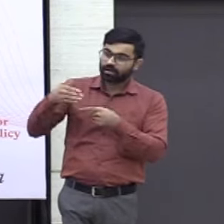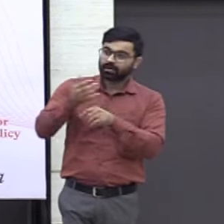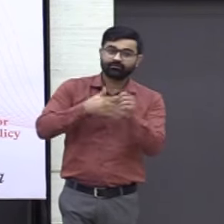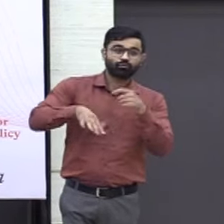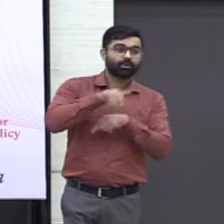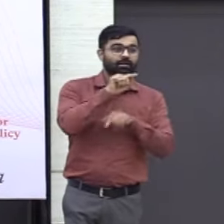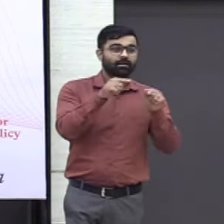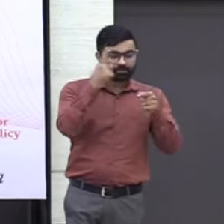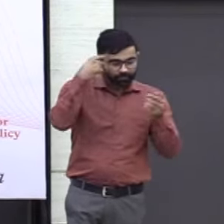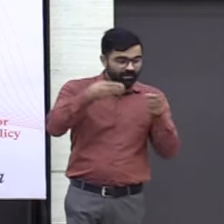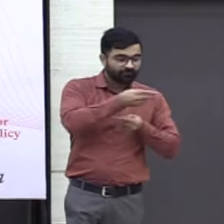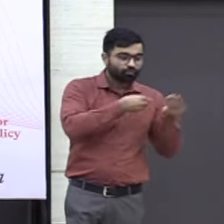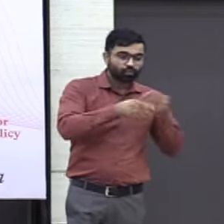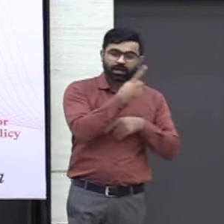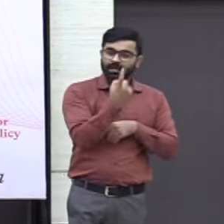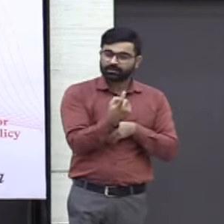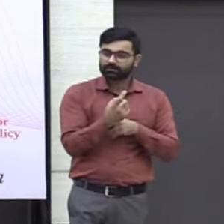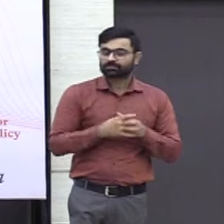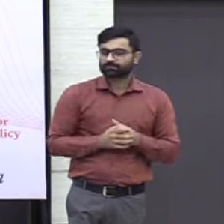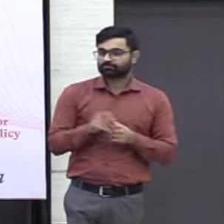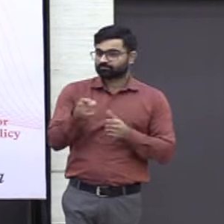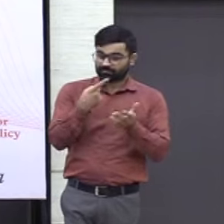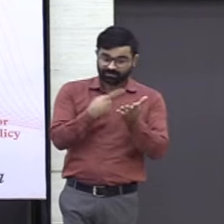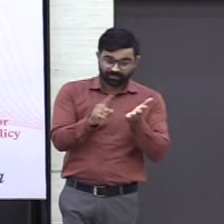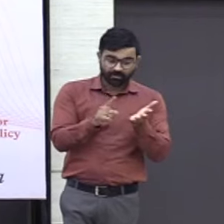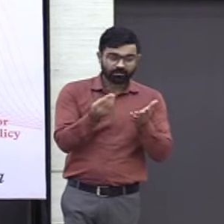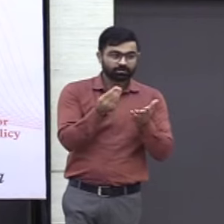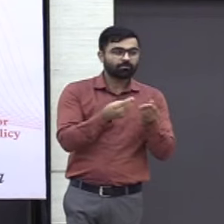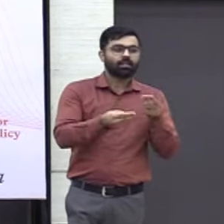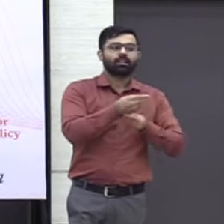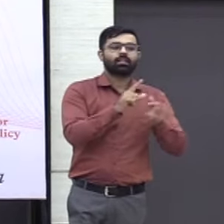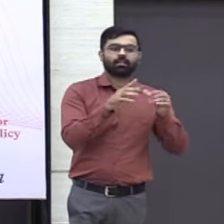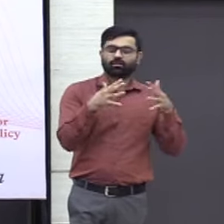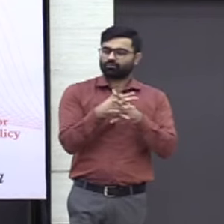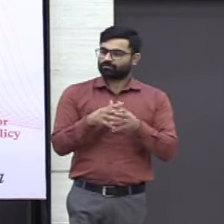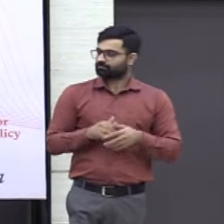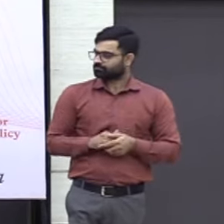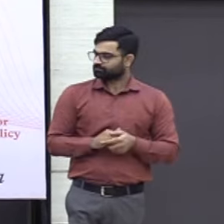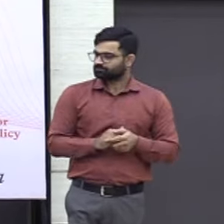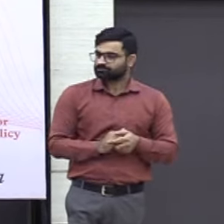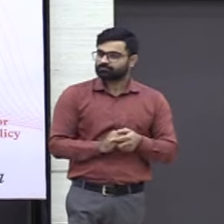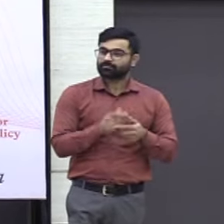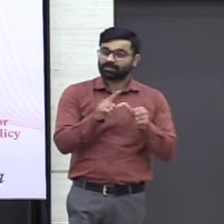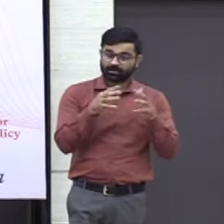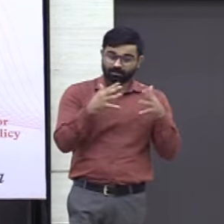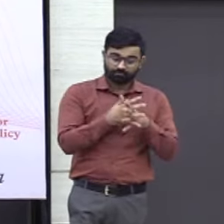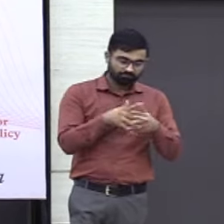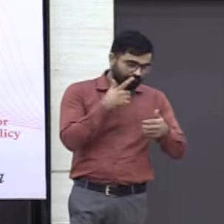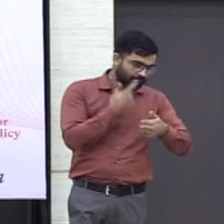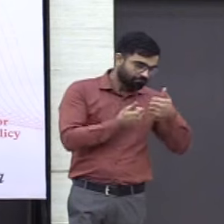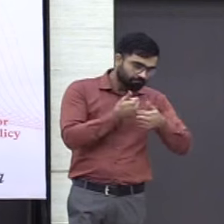ground as far as money laundering is concerned. So you pass a piece of legislation. Then legislation is